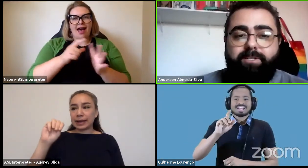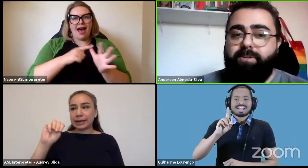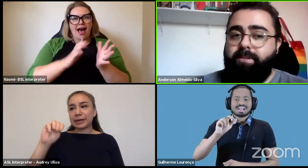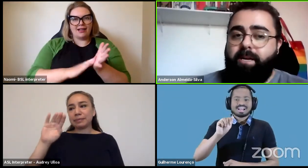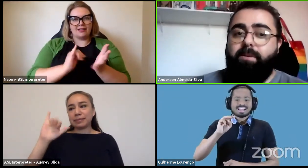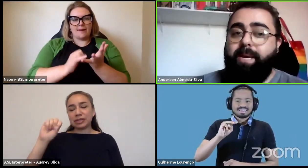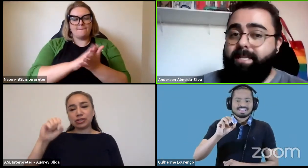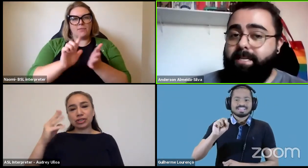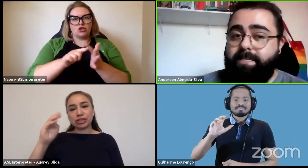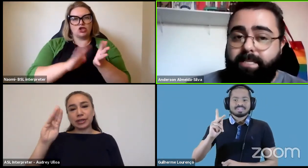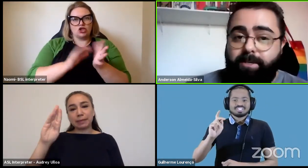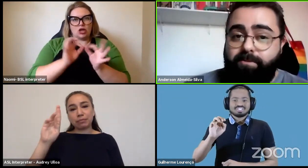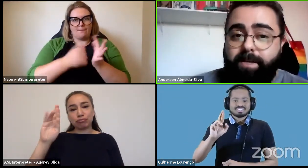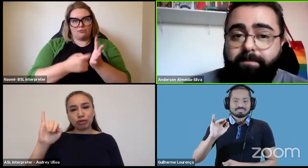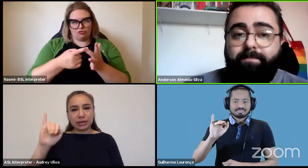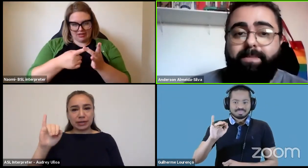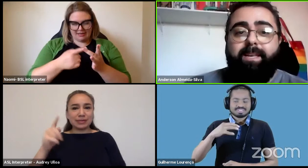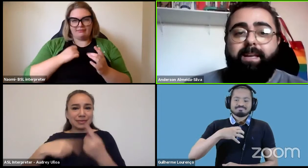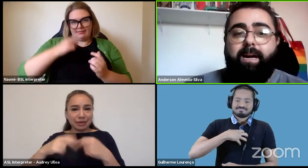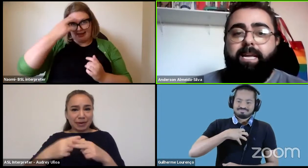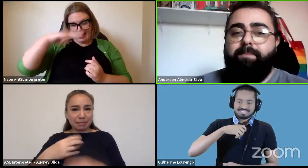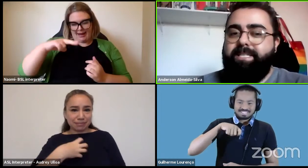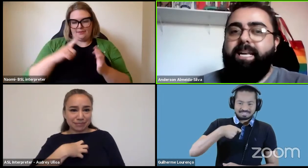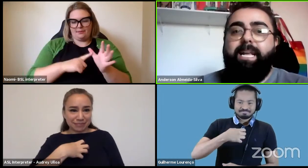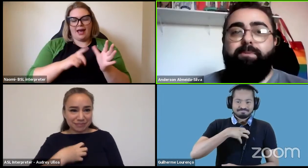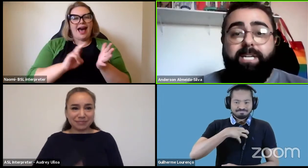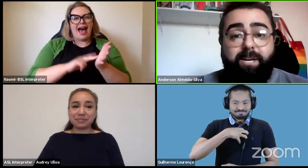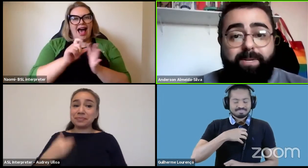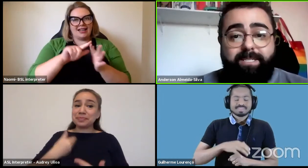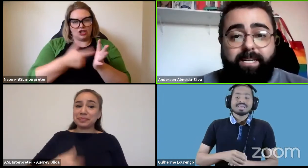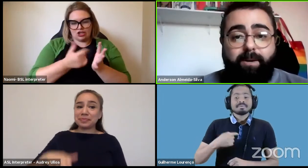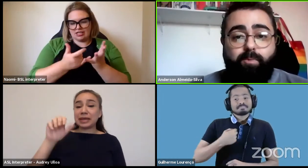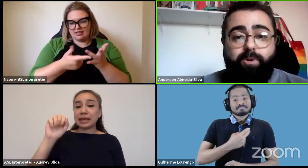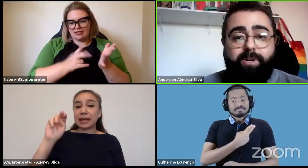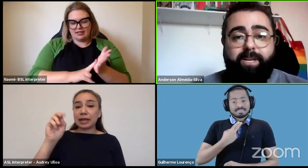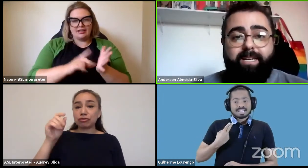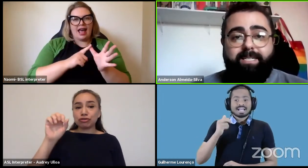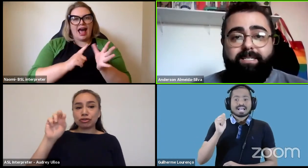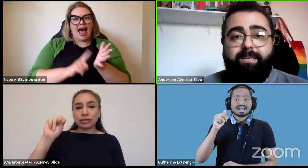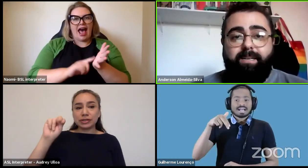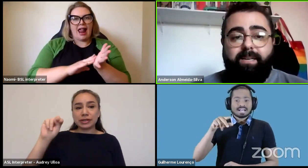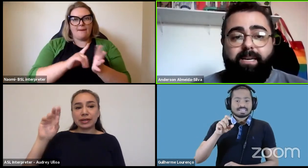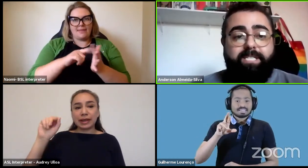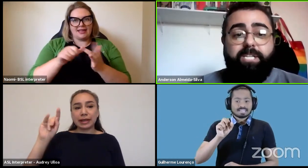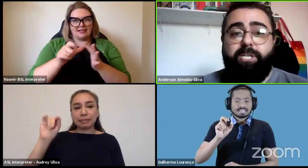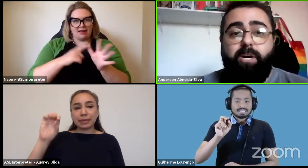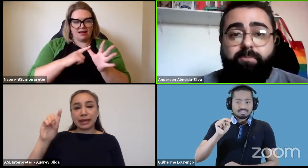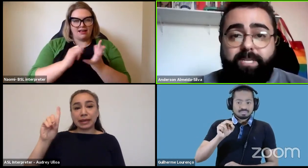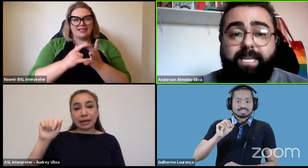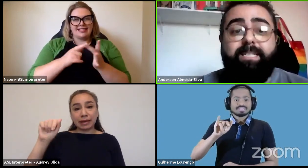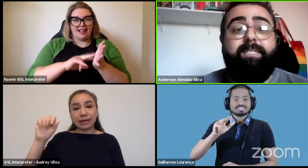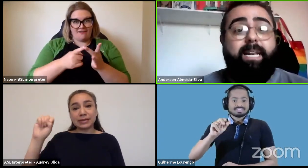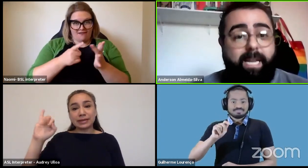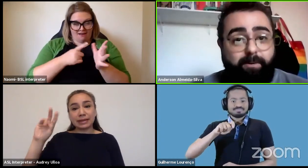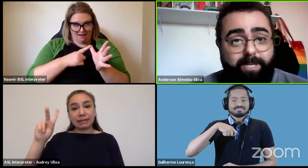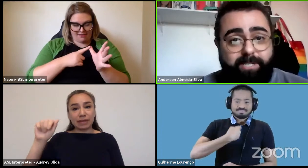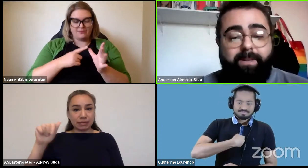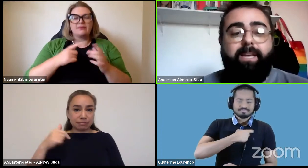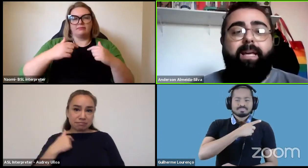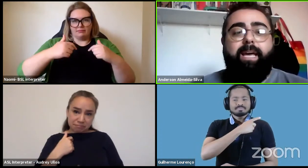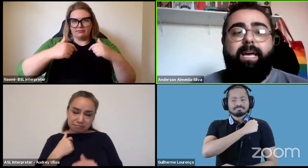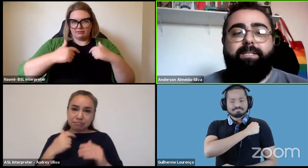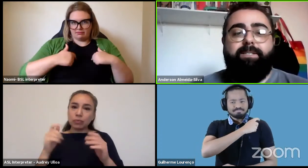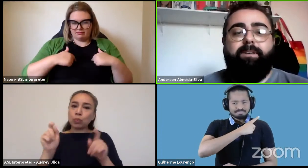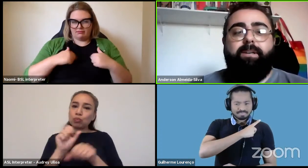am Anderson Almeida da Silva. I am a sign language linguist and I work as a teacher of Brazilian Sign